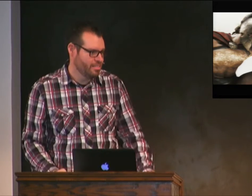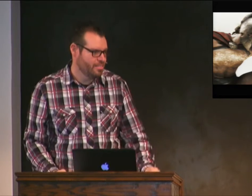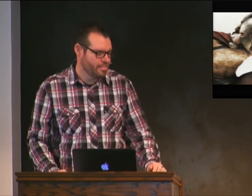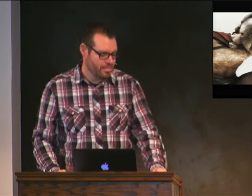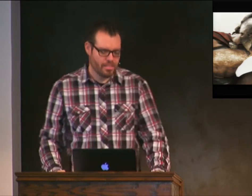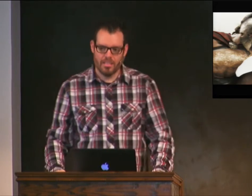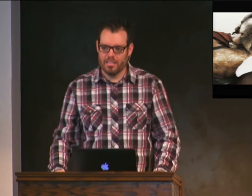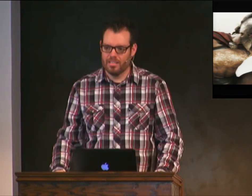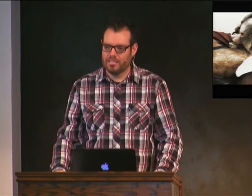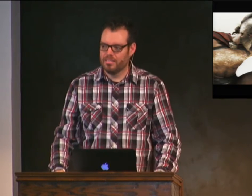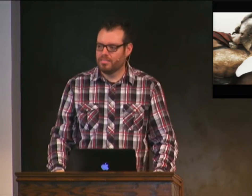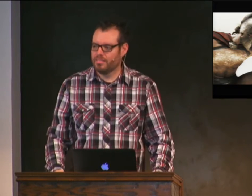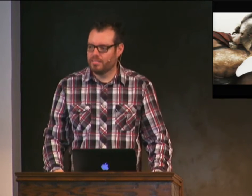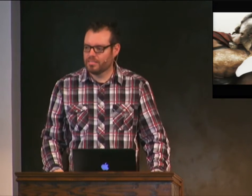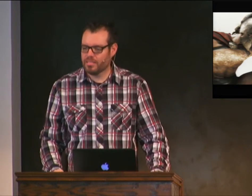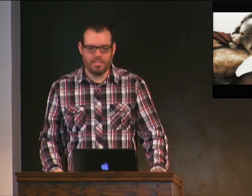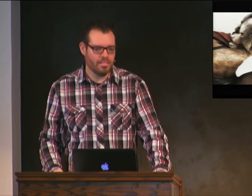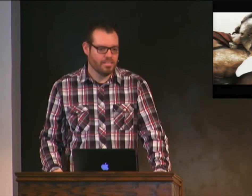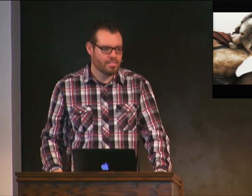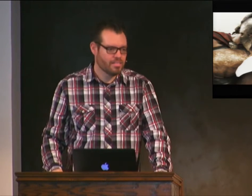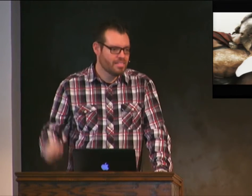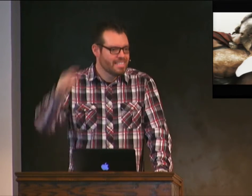continues.